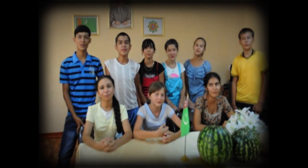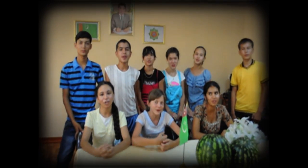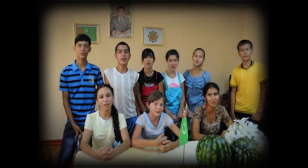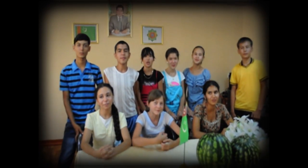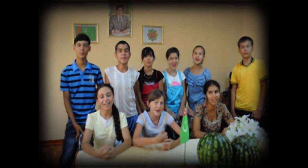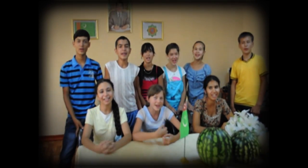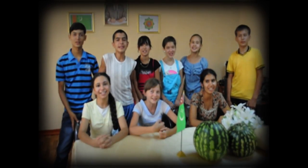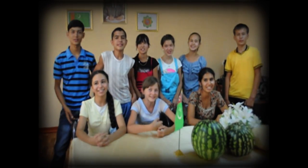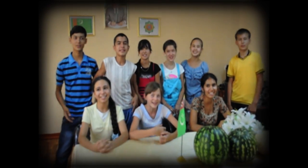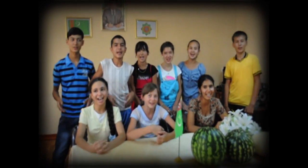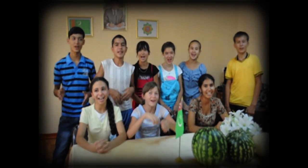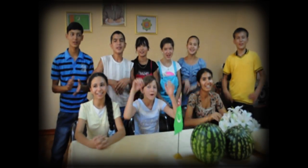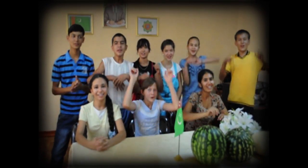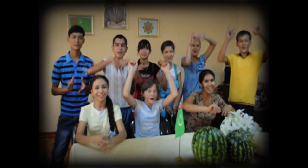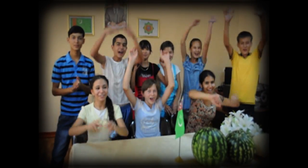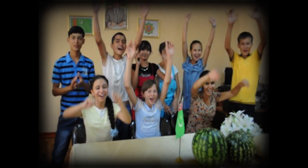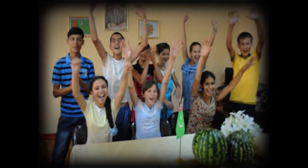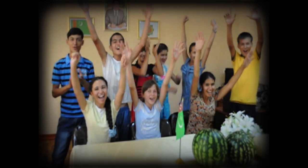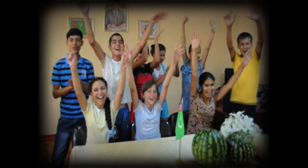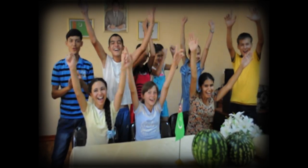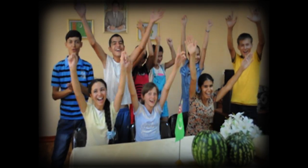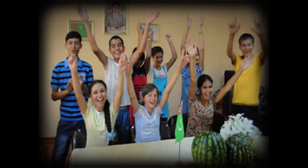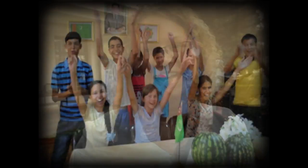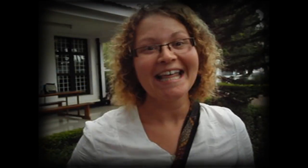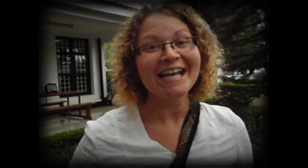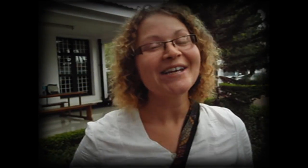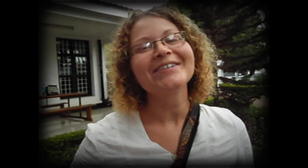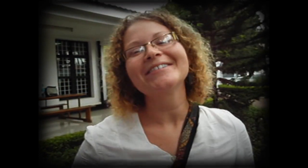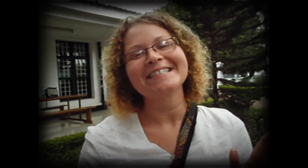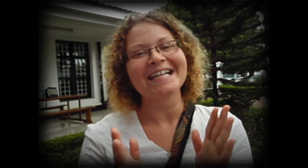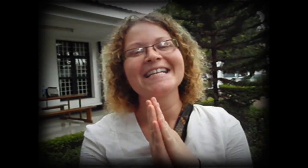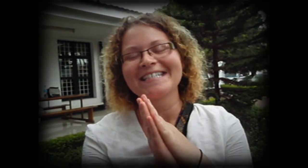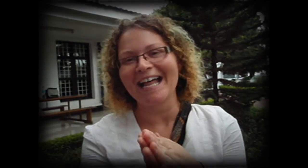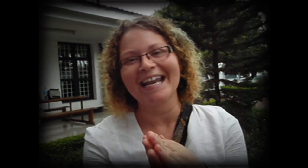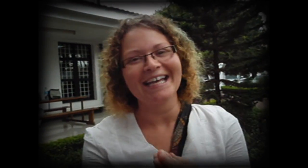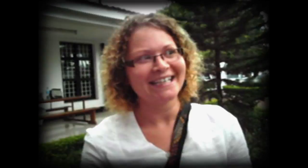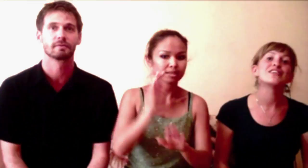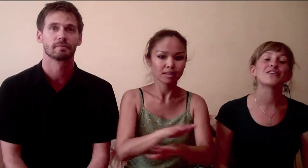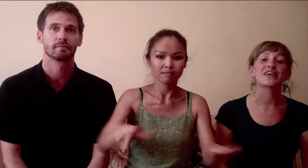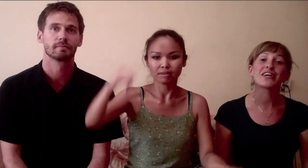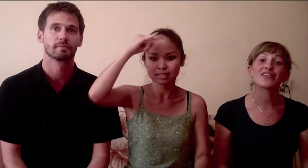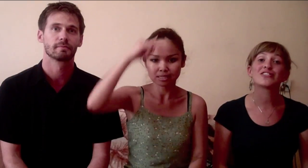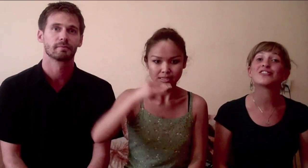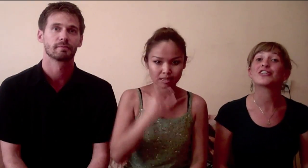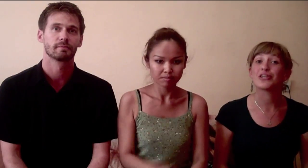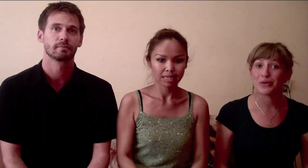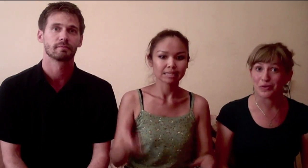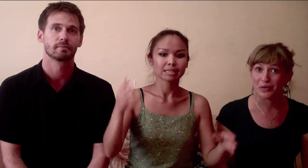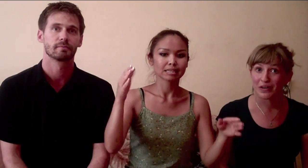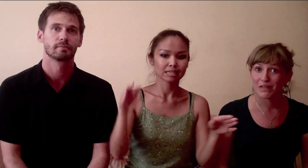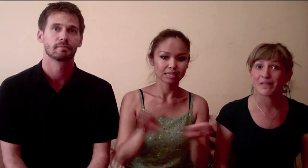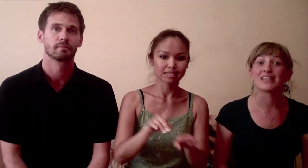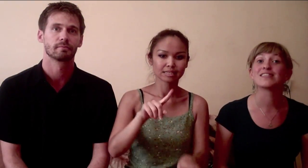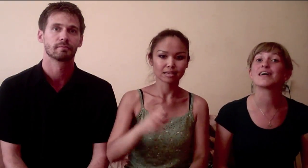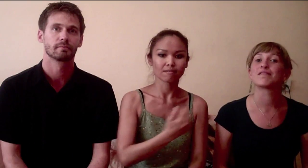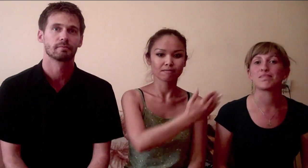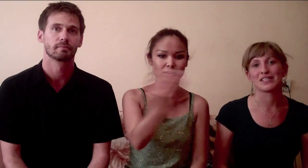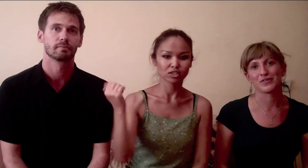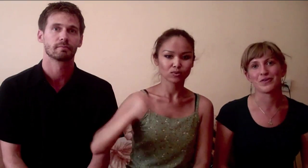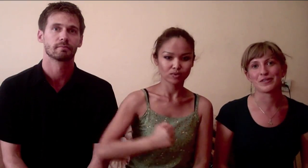Turkmenistan! Thank you! So here's to you, friends of the Peace Corps.